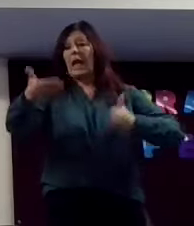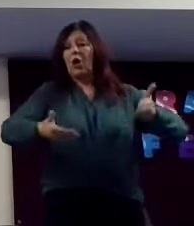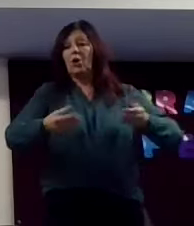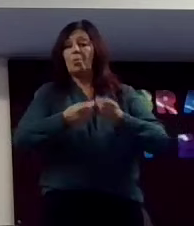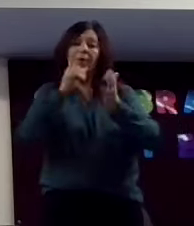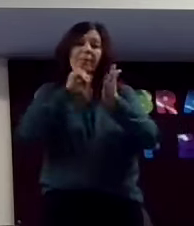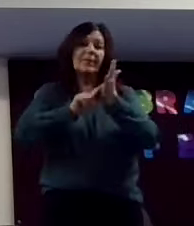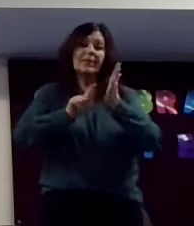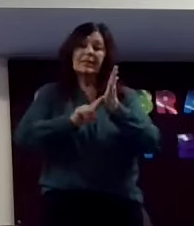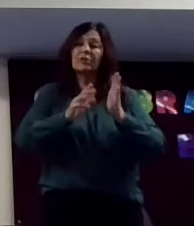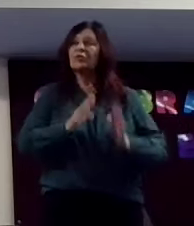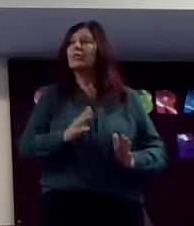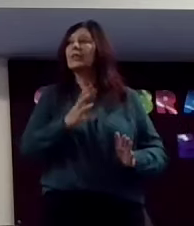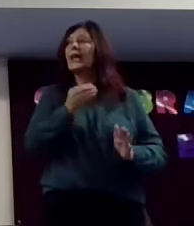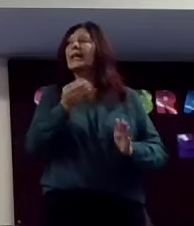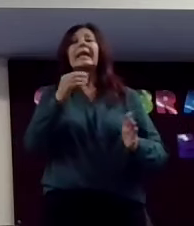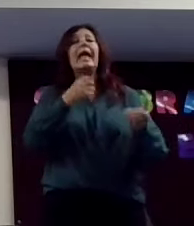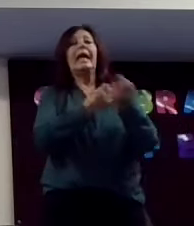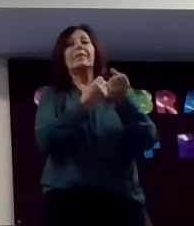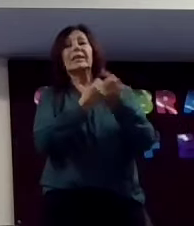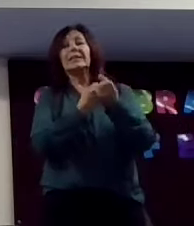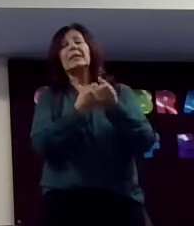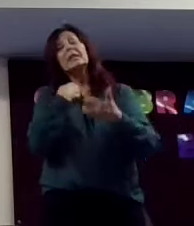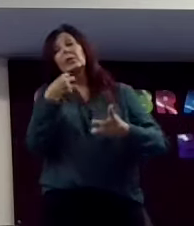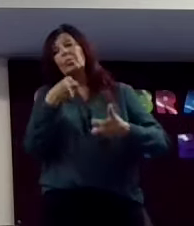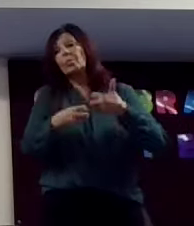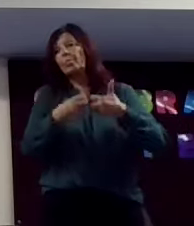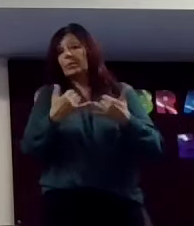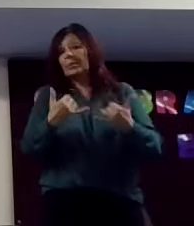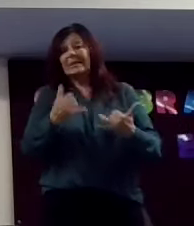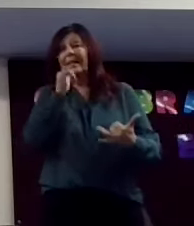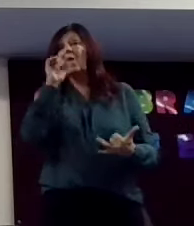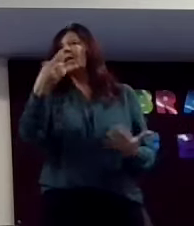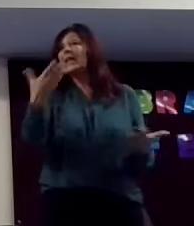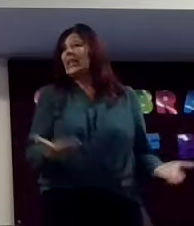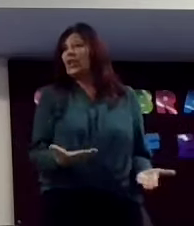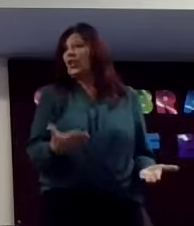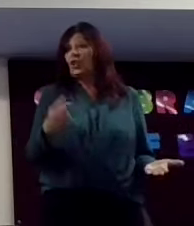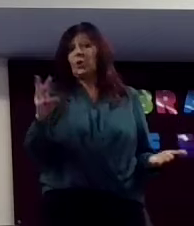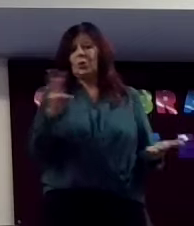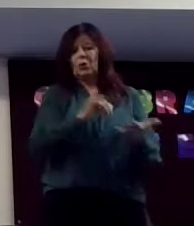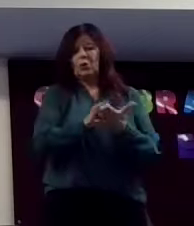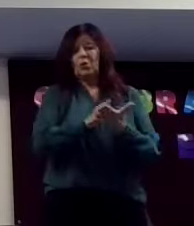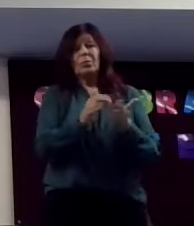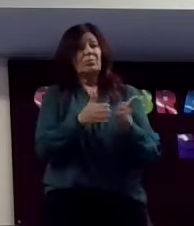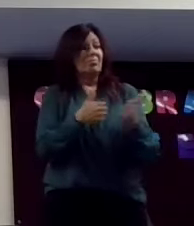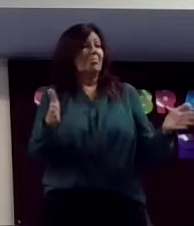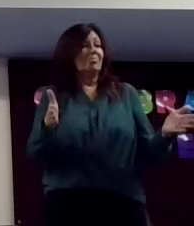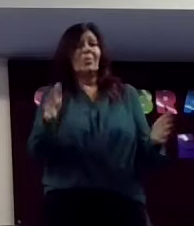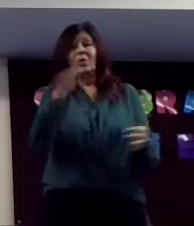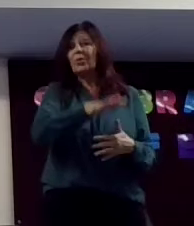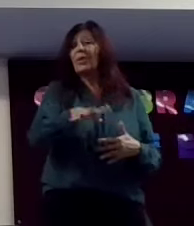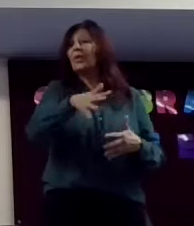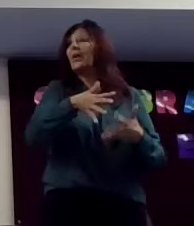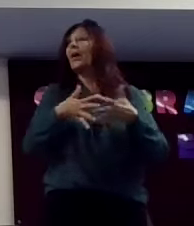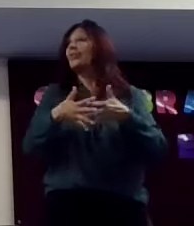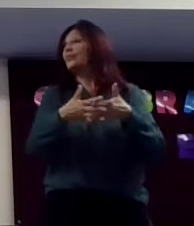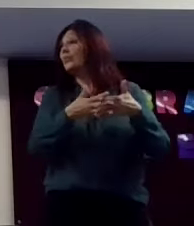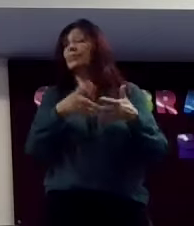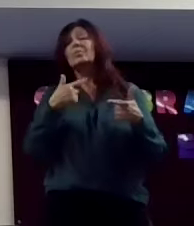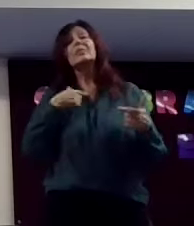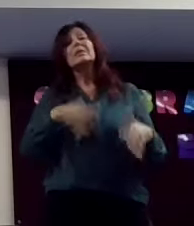more investigators and victim advocates. And so it's a problem that exists not just in Western New York, of course, it's across the country, but we're all taking it